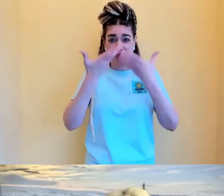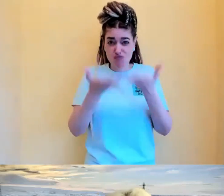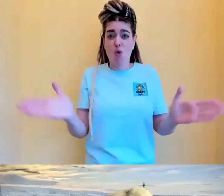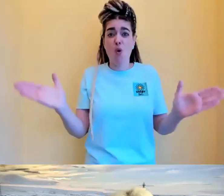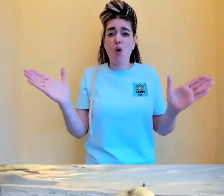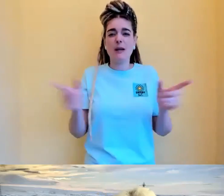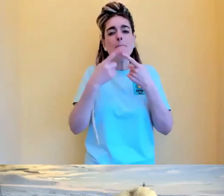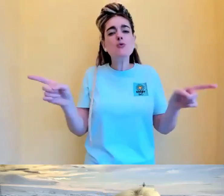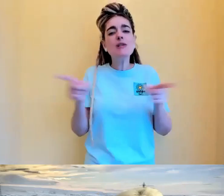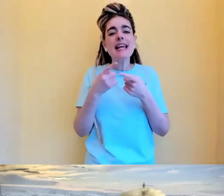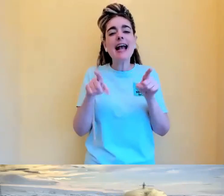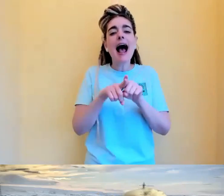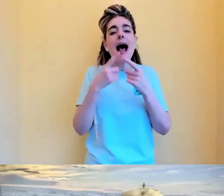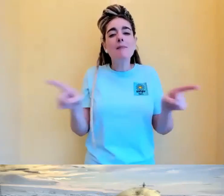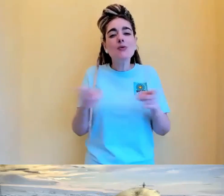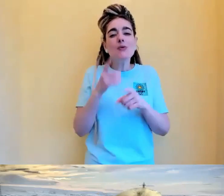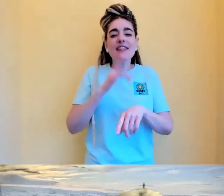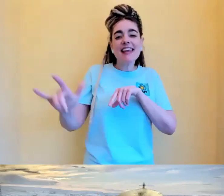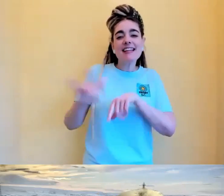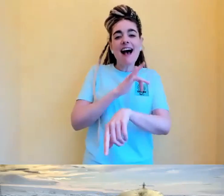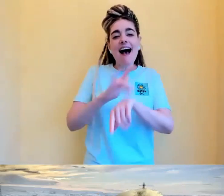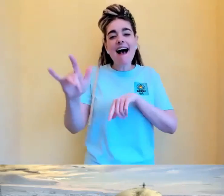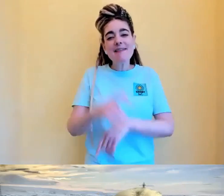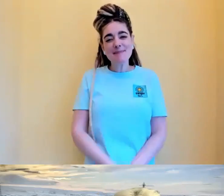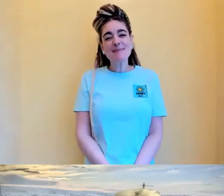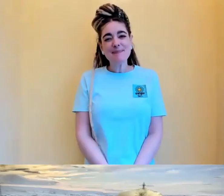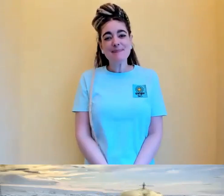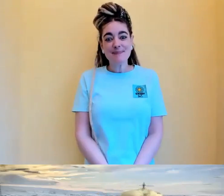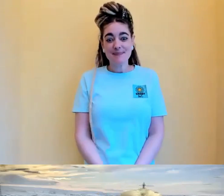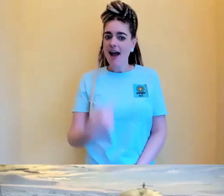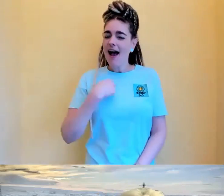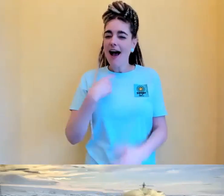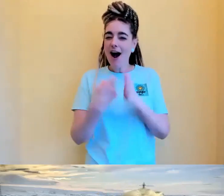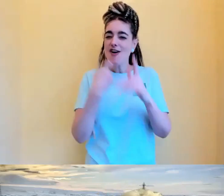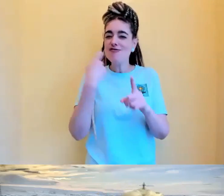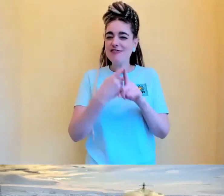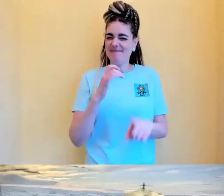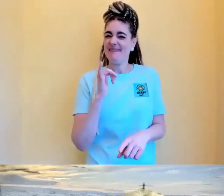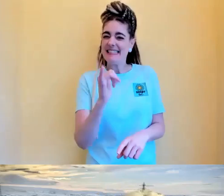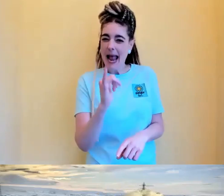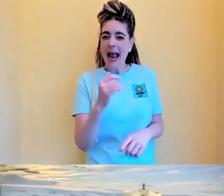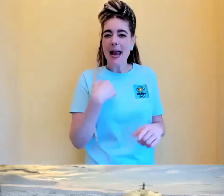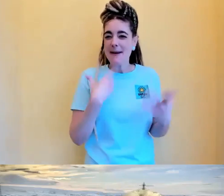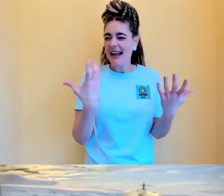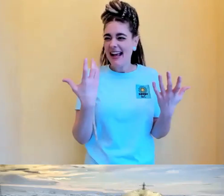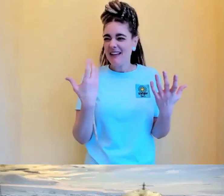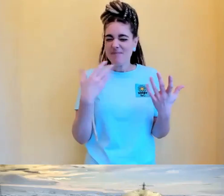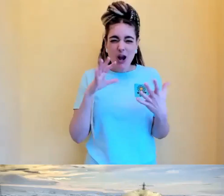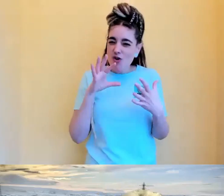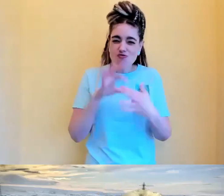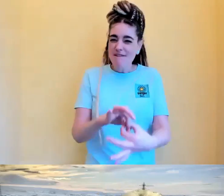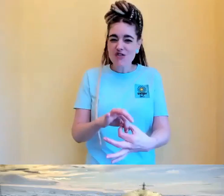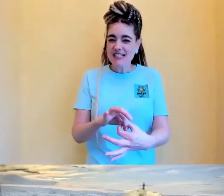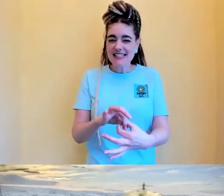theatre. It's quite funny, isn't it? Because I'm very much the same. I don't really reference it, but actually it has